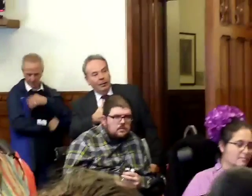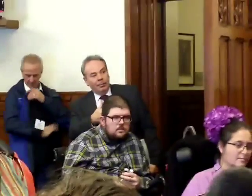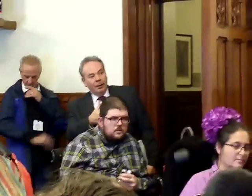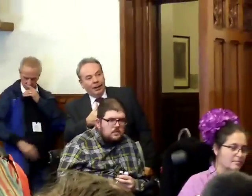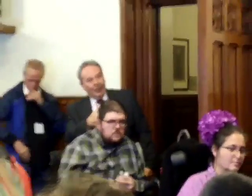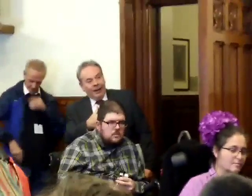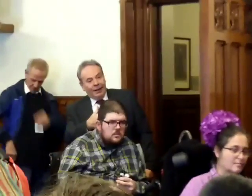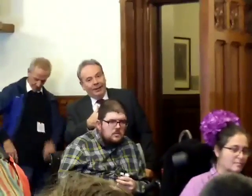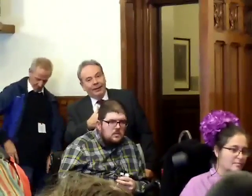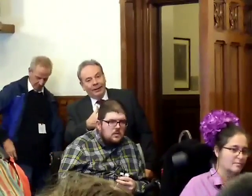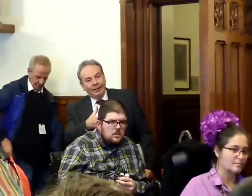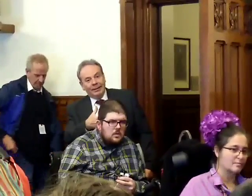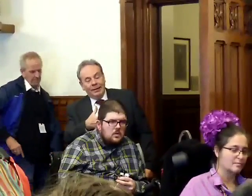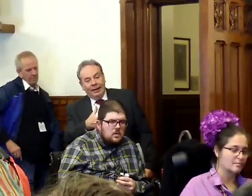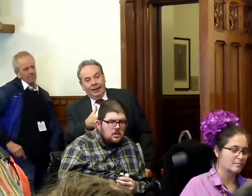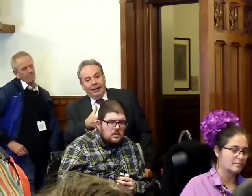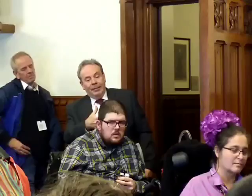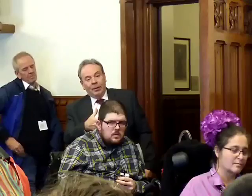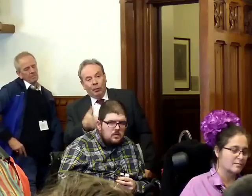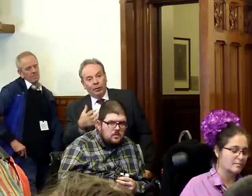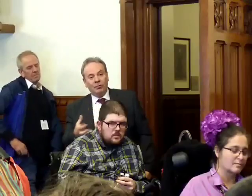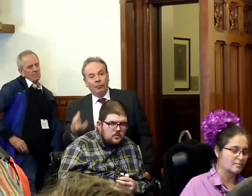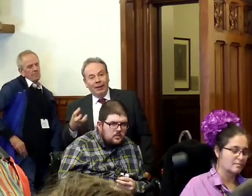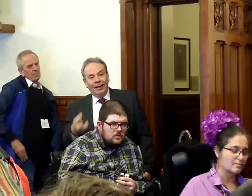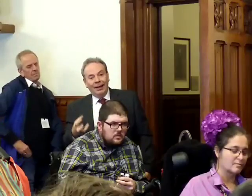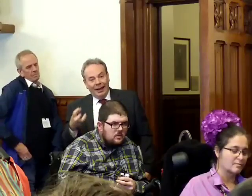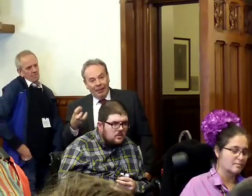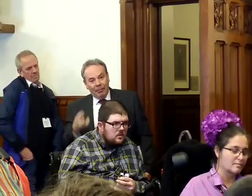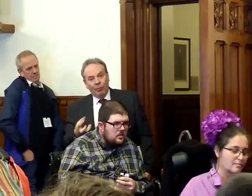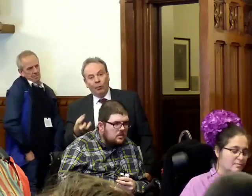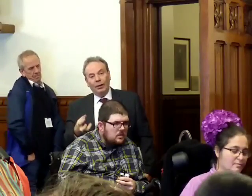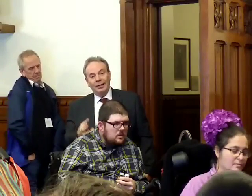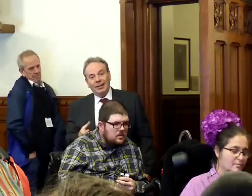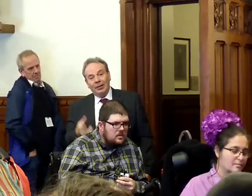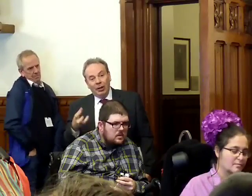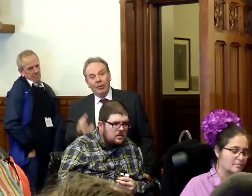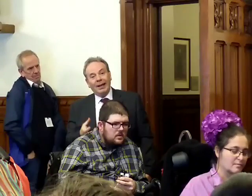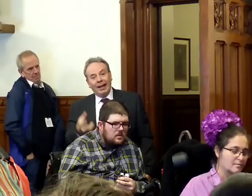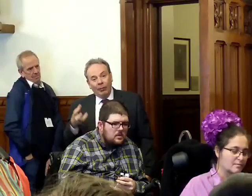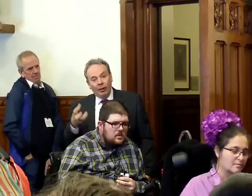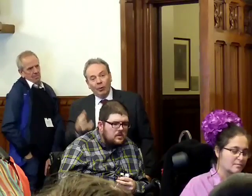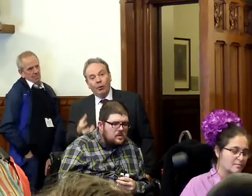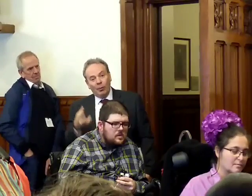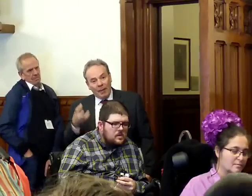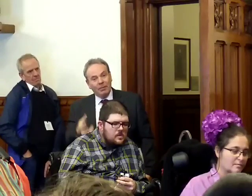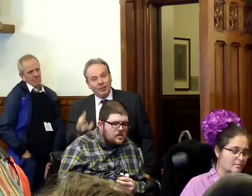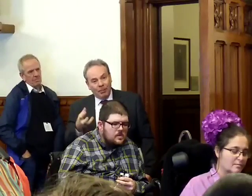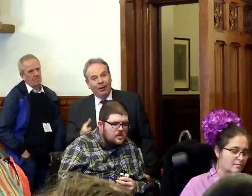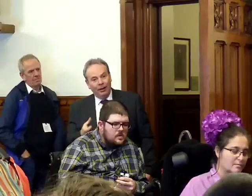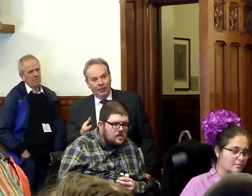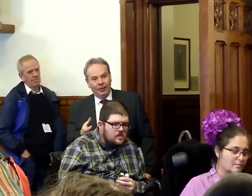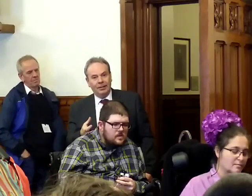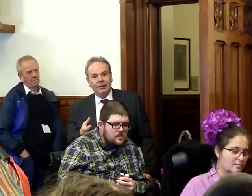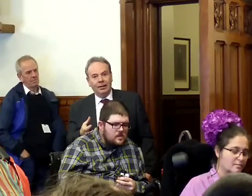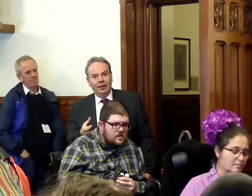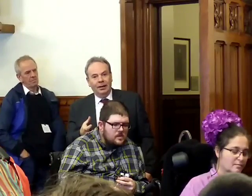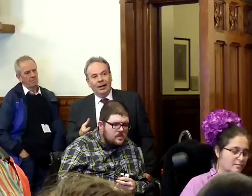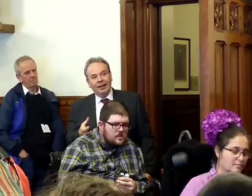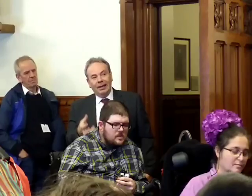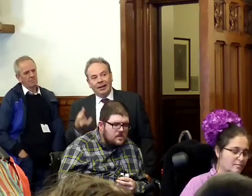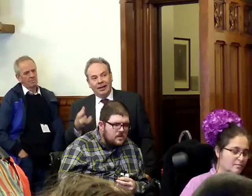all of them. But I think that what's really important is that you communicate with your members of